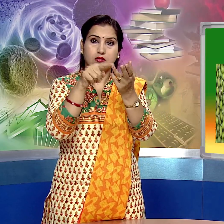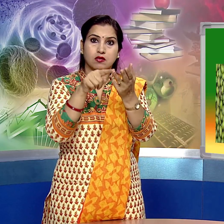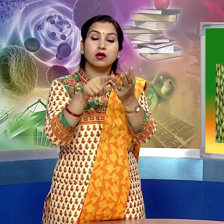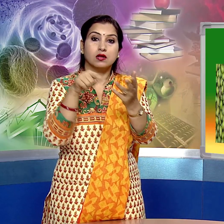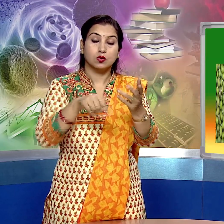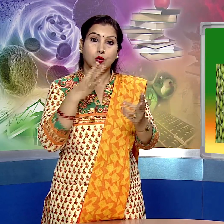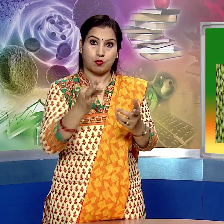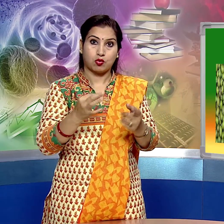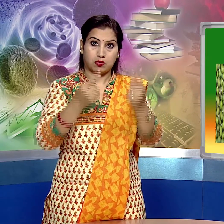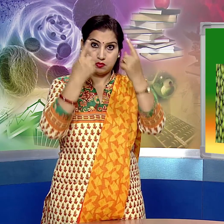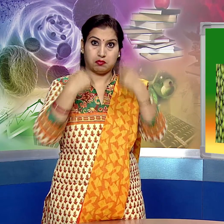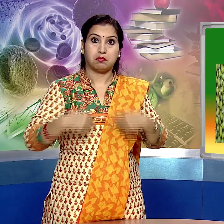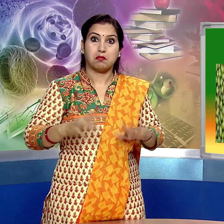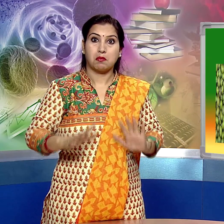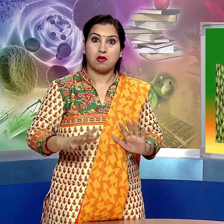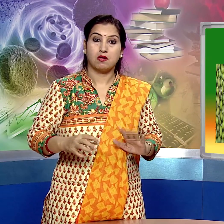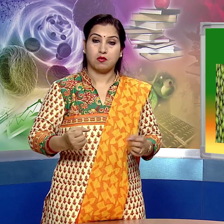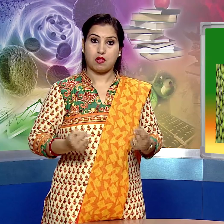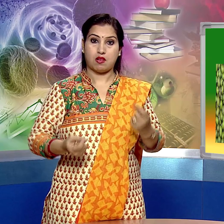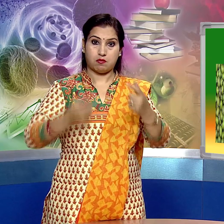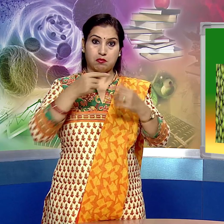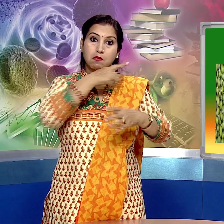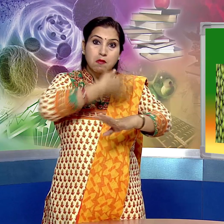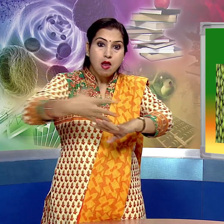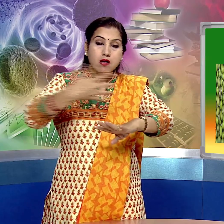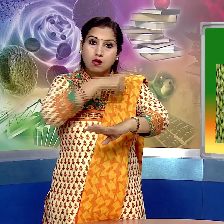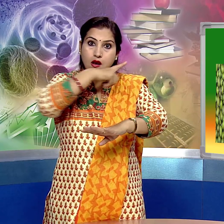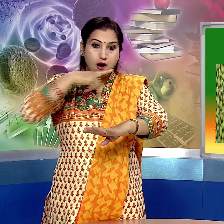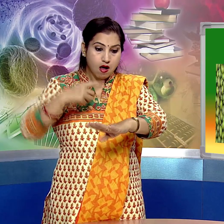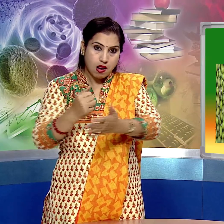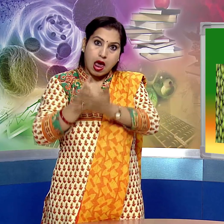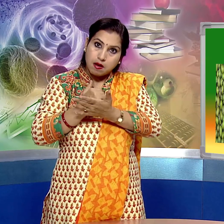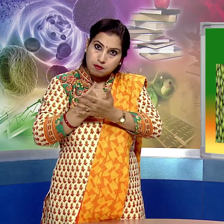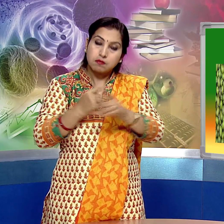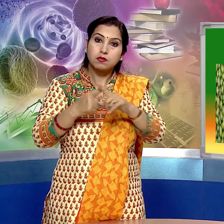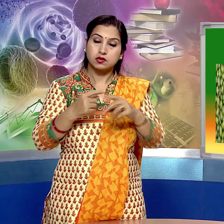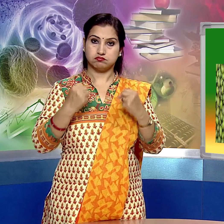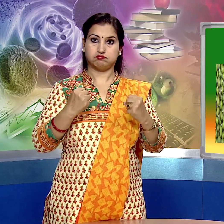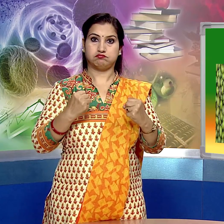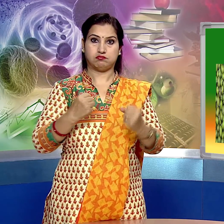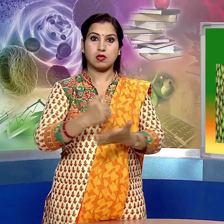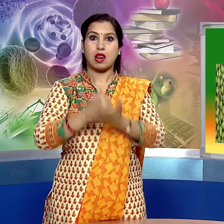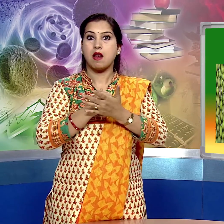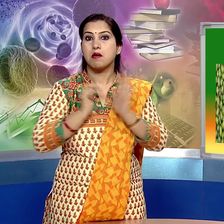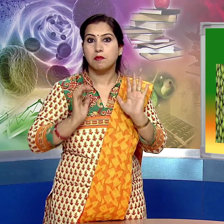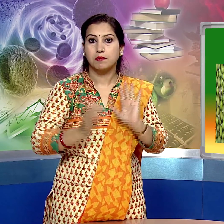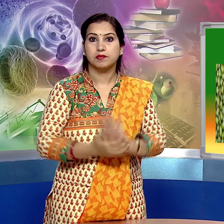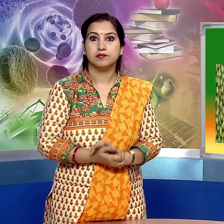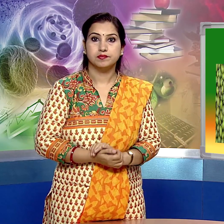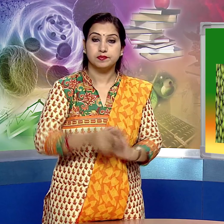Iron is very crucial mineral which makes our blood red and active in life. It